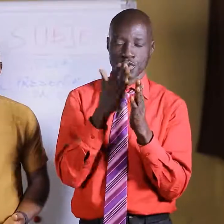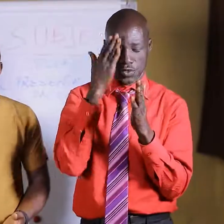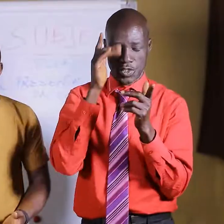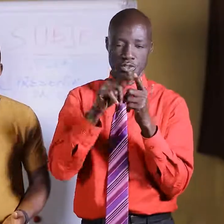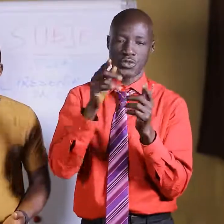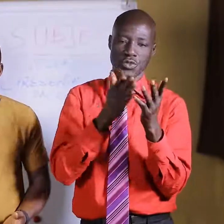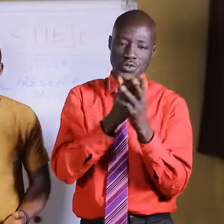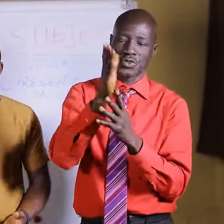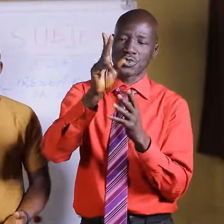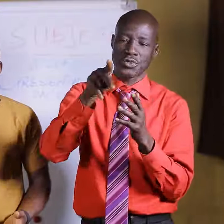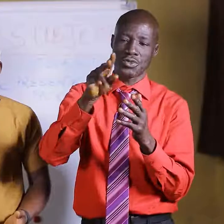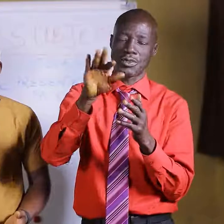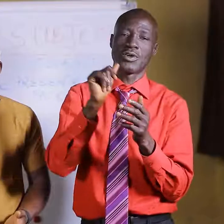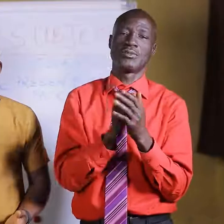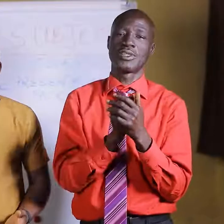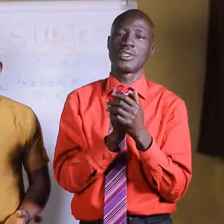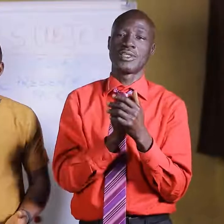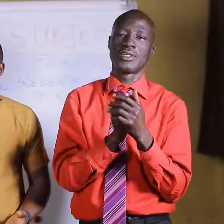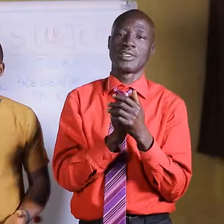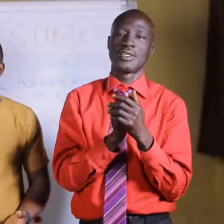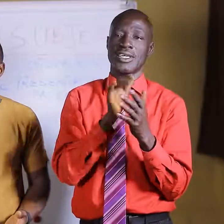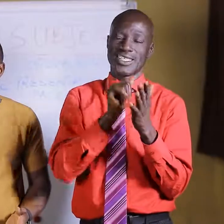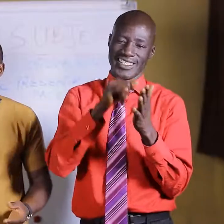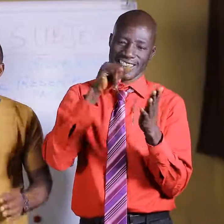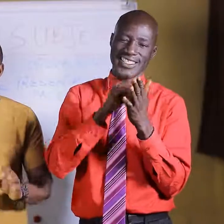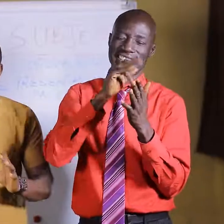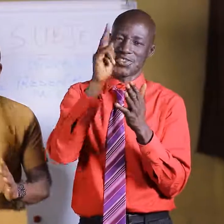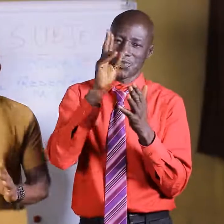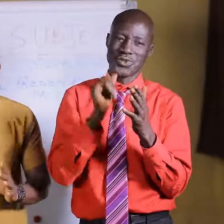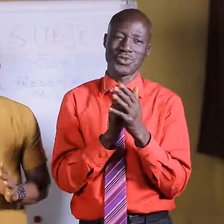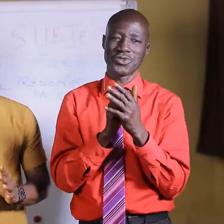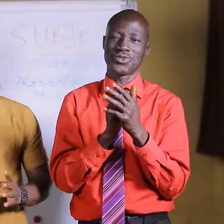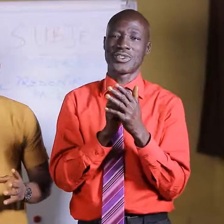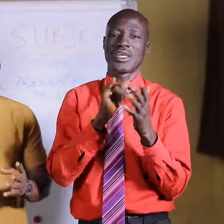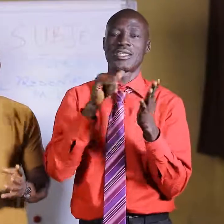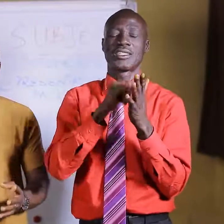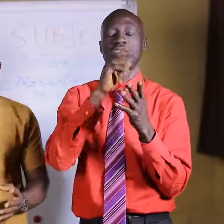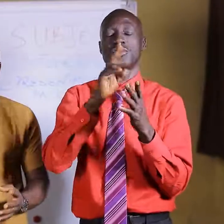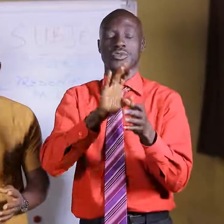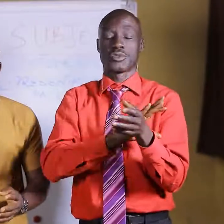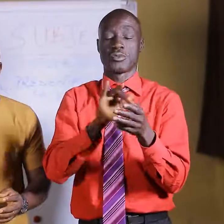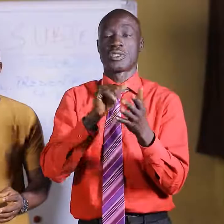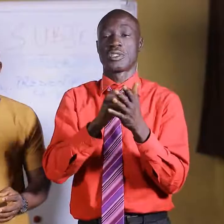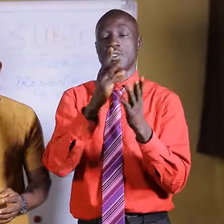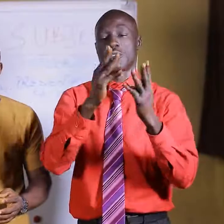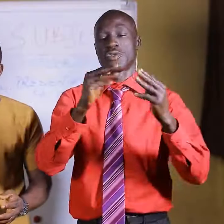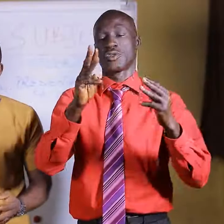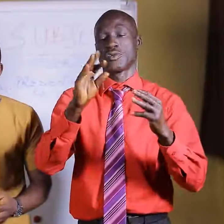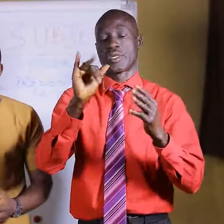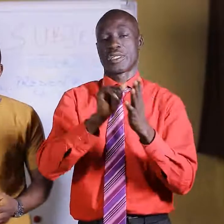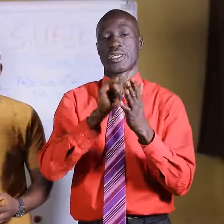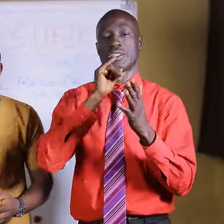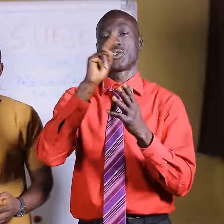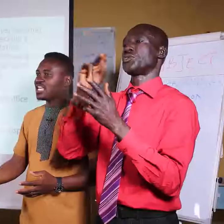you. Likewise, this package is used, but is computerized. Is a software that is used